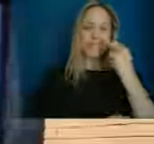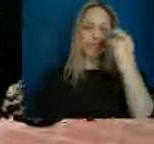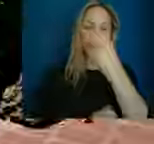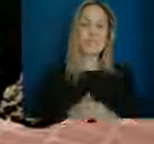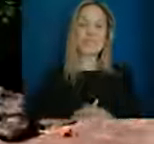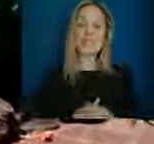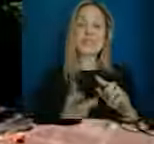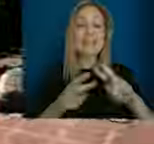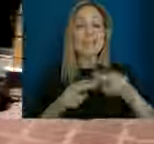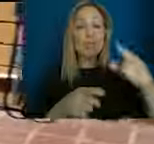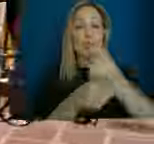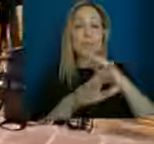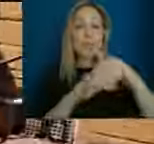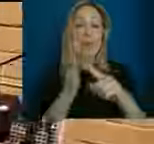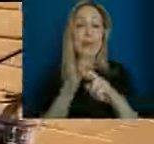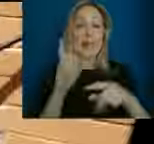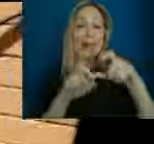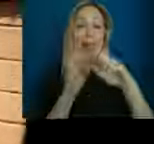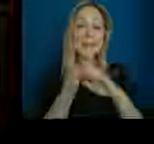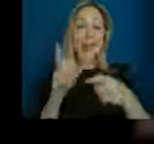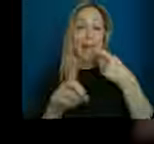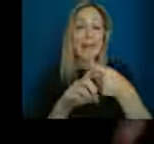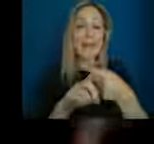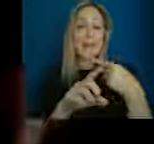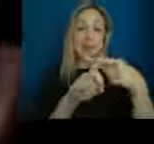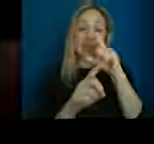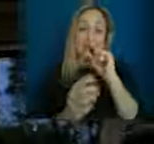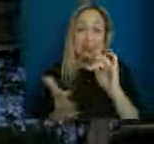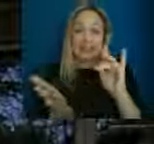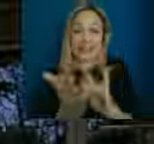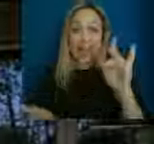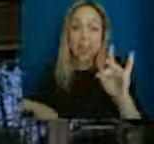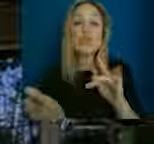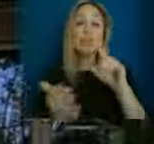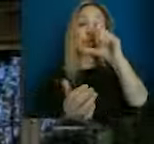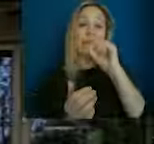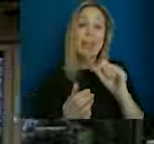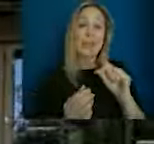reach, explore these with hands if appropriate, or feet, or a long cane.